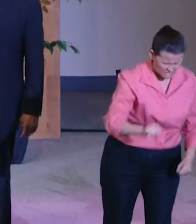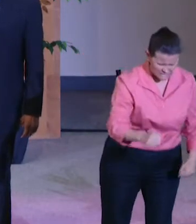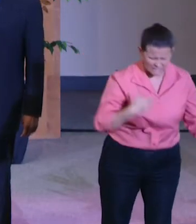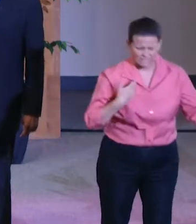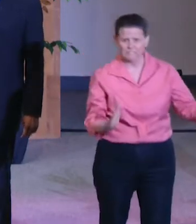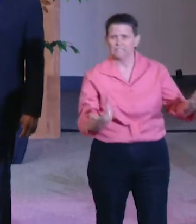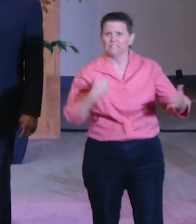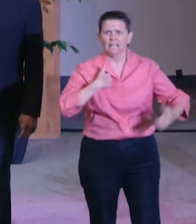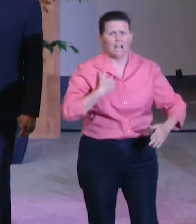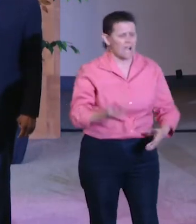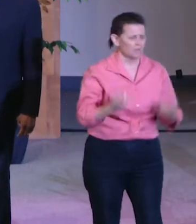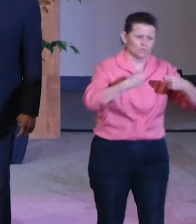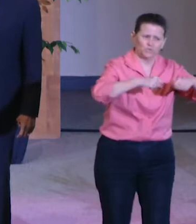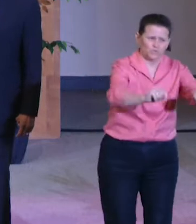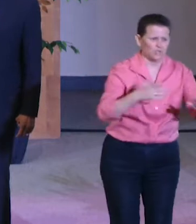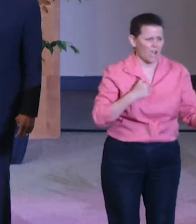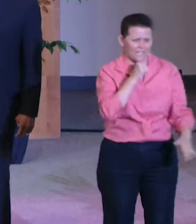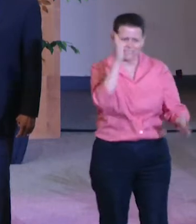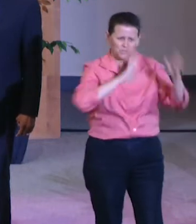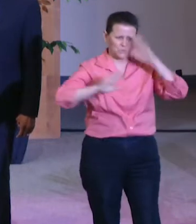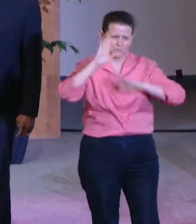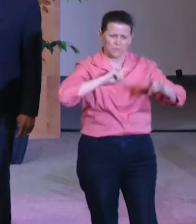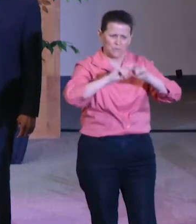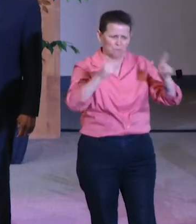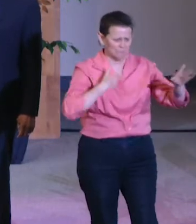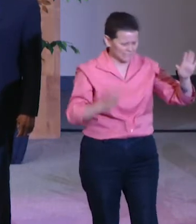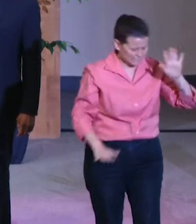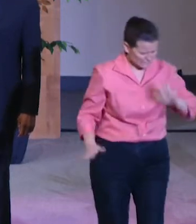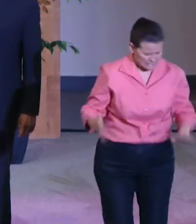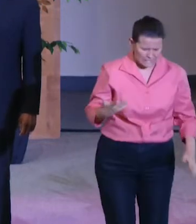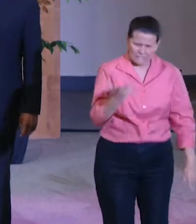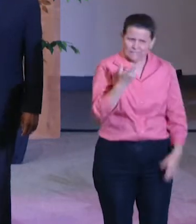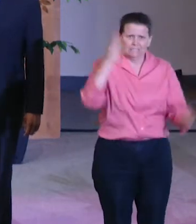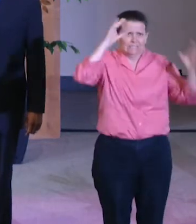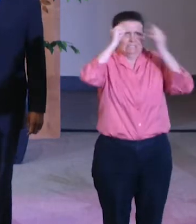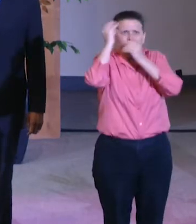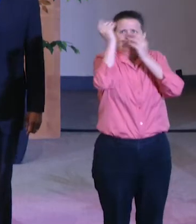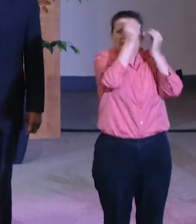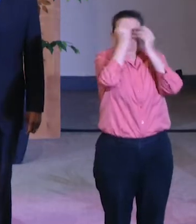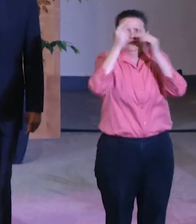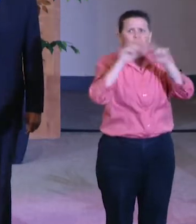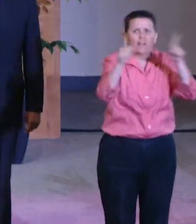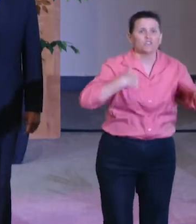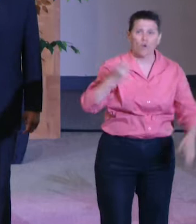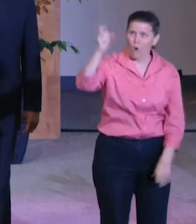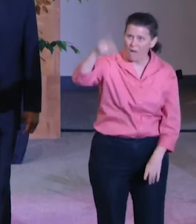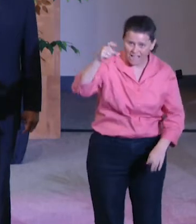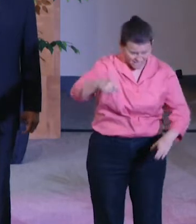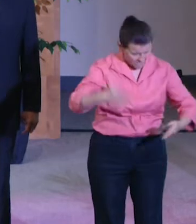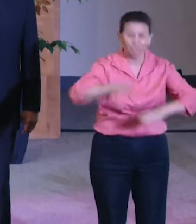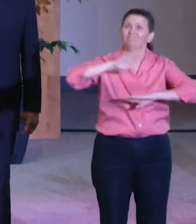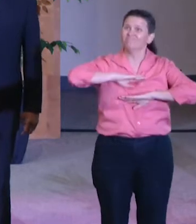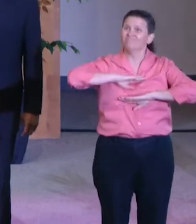I'm trying so bad not to cry, but it's hard to stop it. But you say all of my needs, you promise you